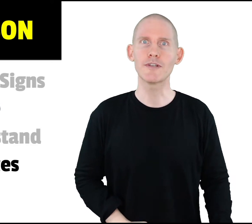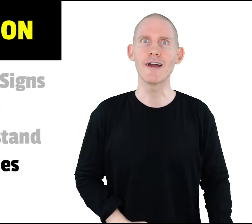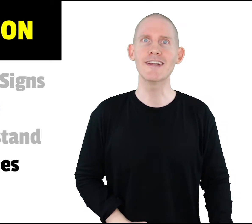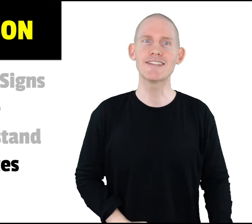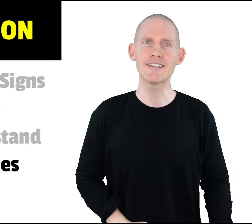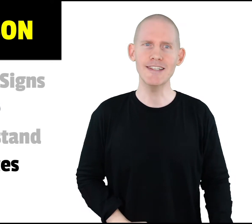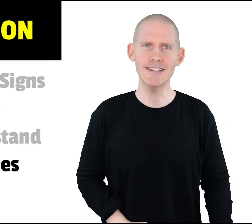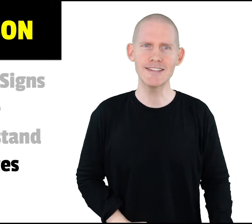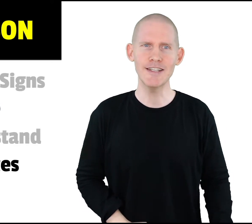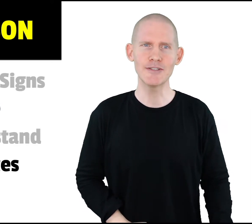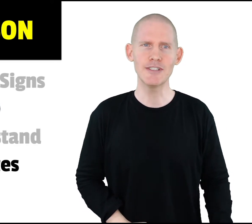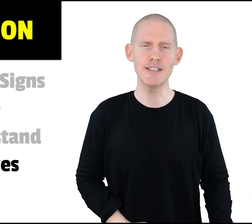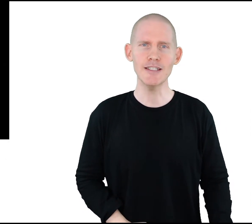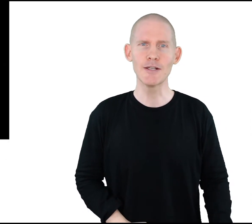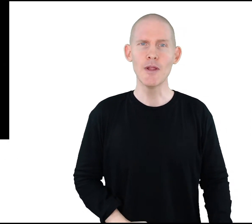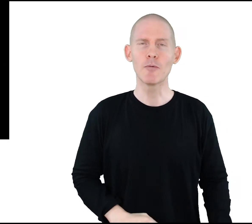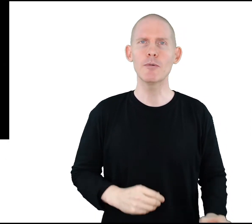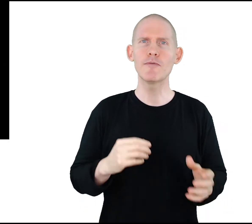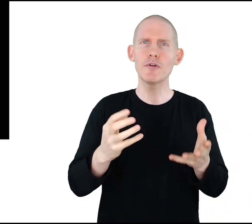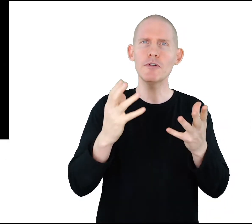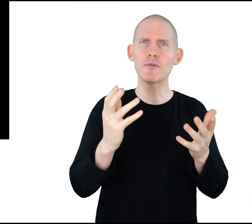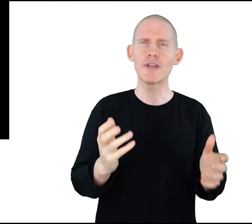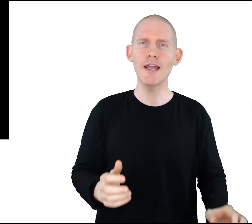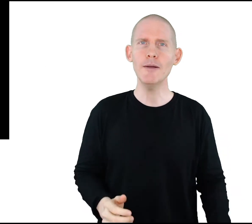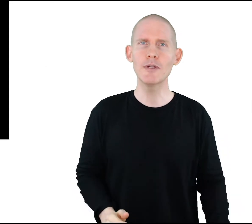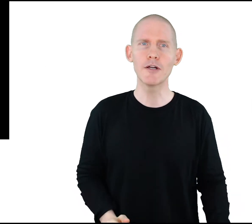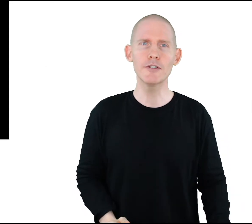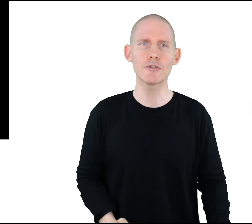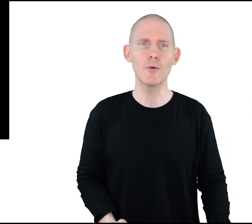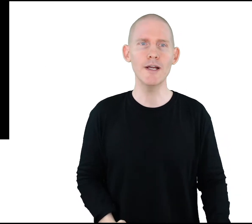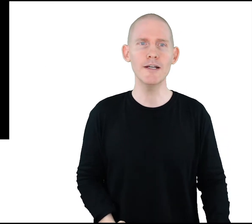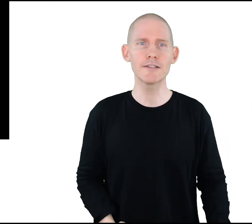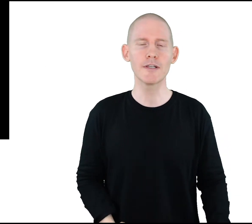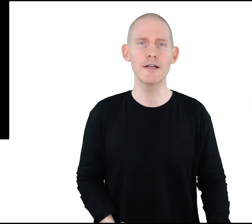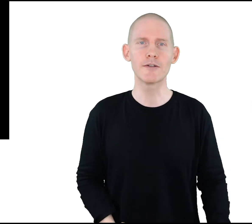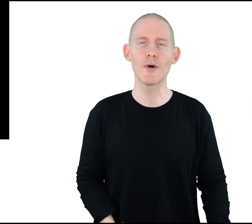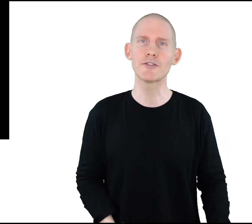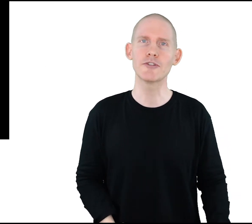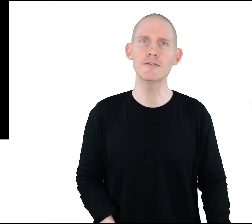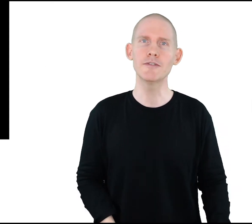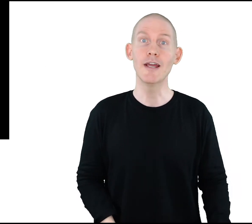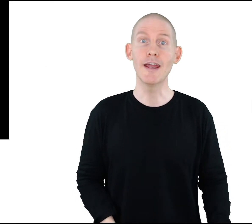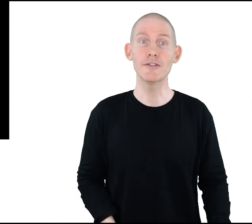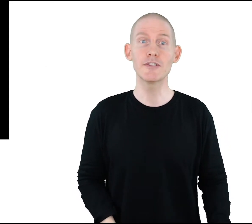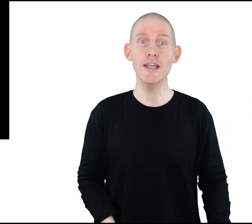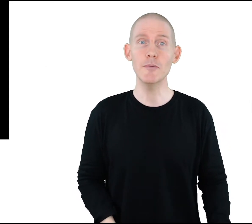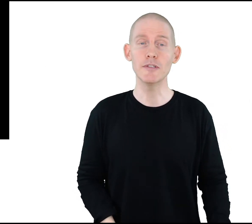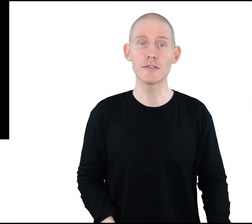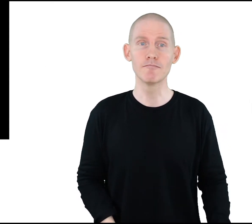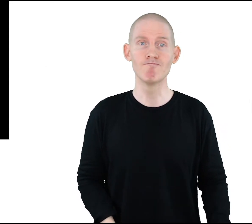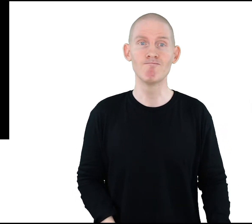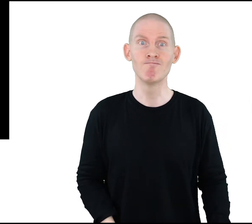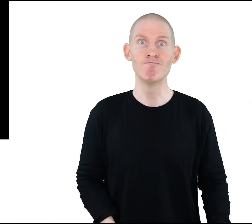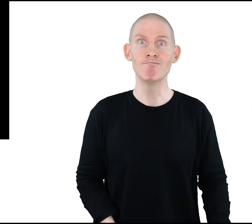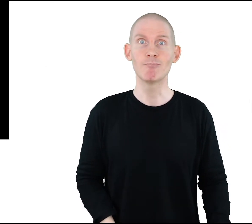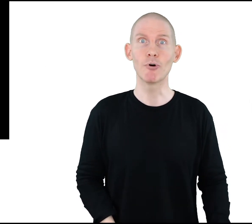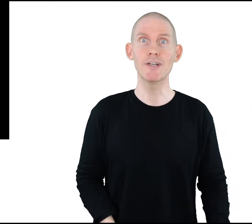sign sentences. Yes, well, we've learned vocabulary, so why not sign questions and statements? Put it